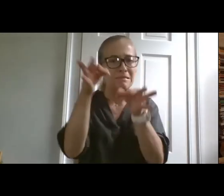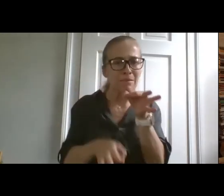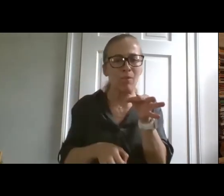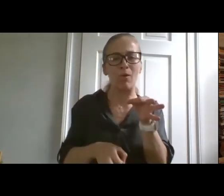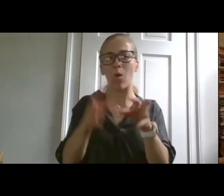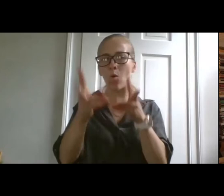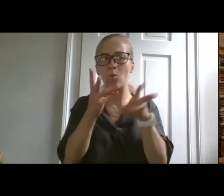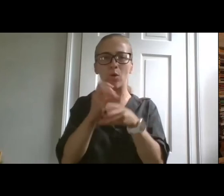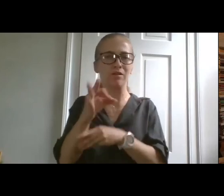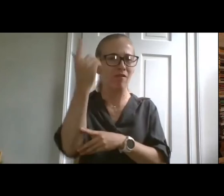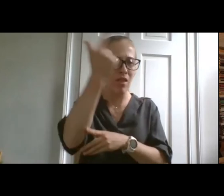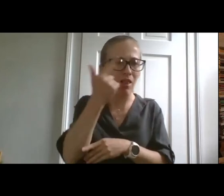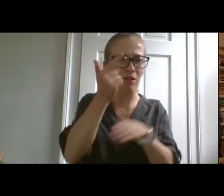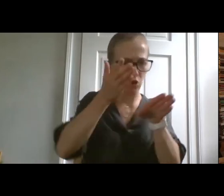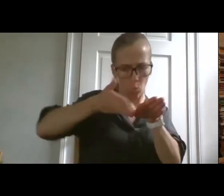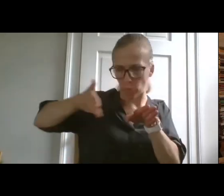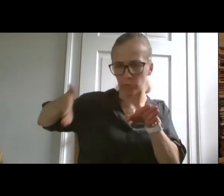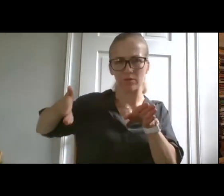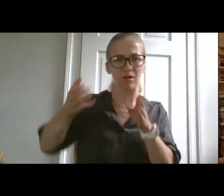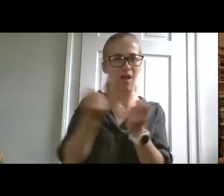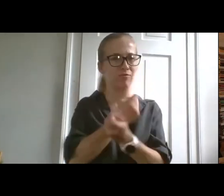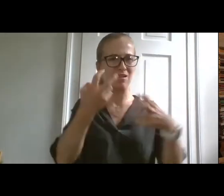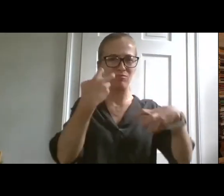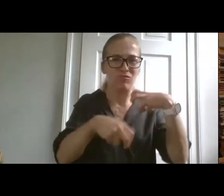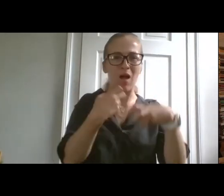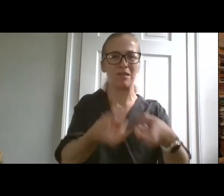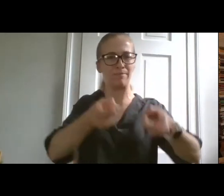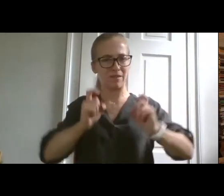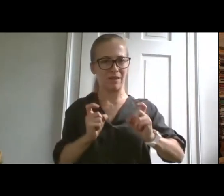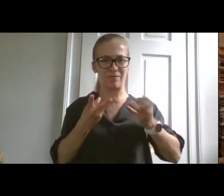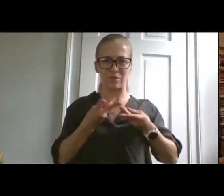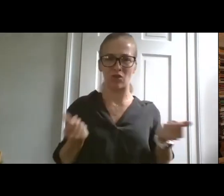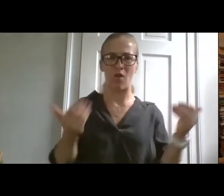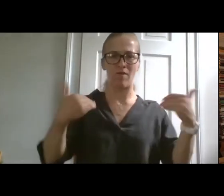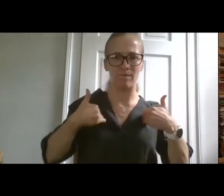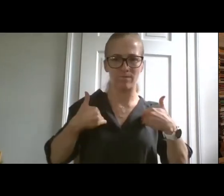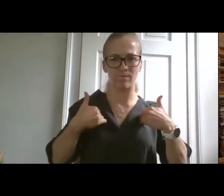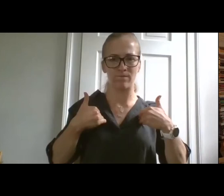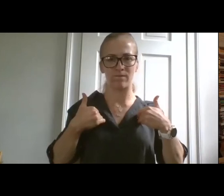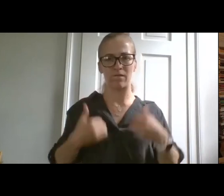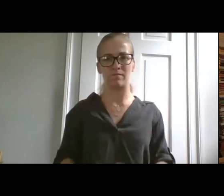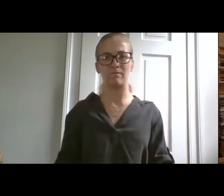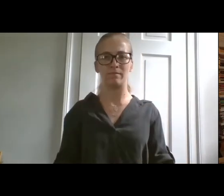of logic and order in which problems are given to us to be solved.